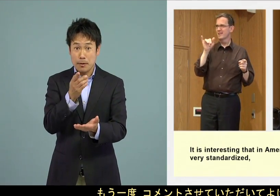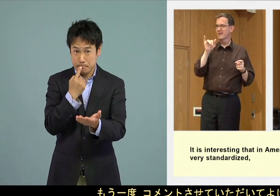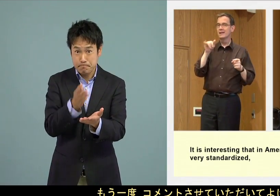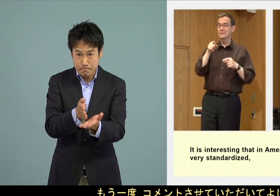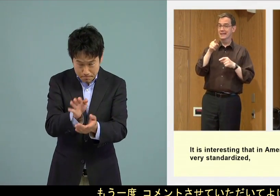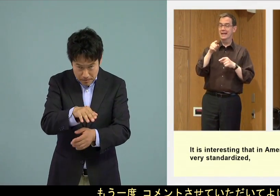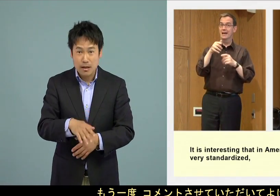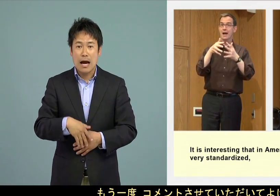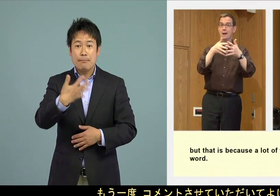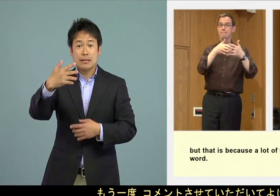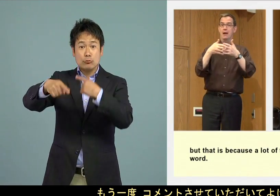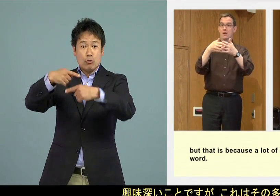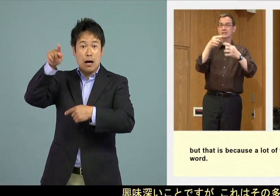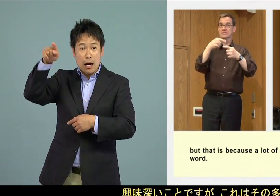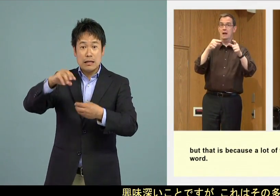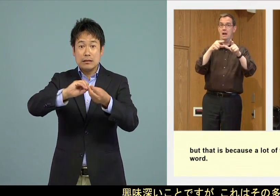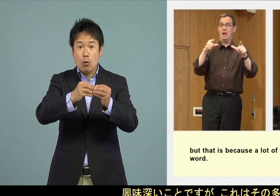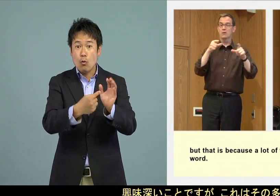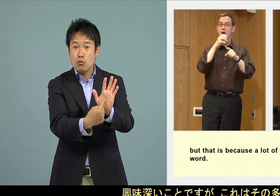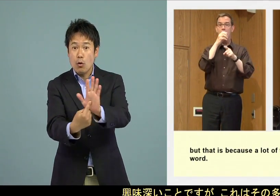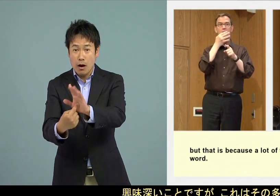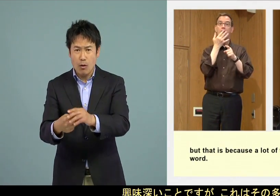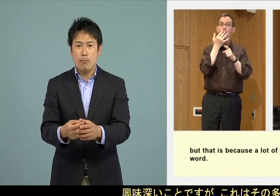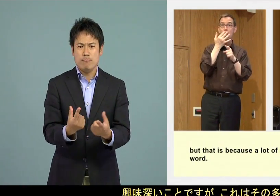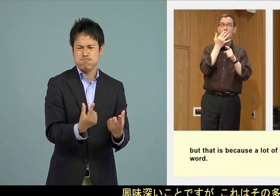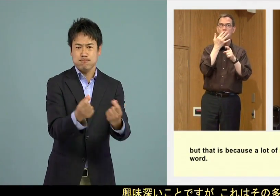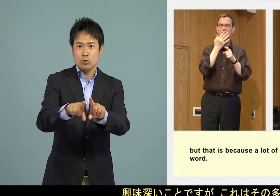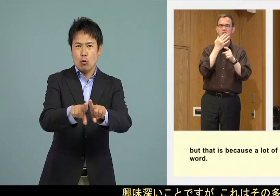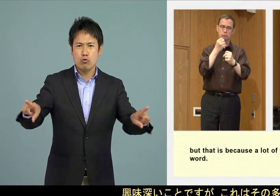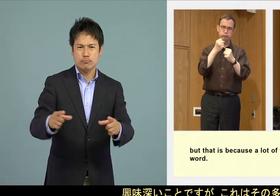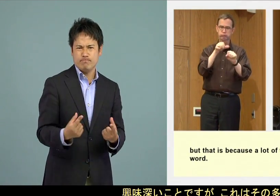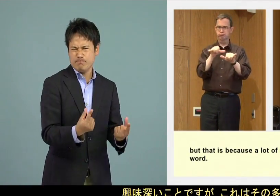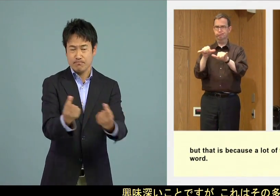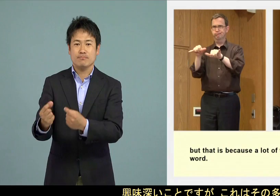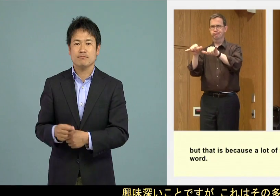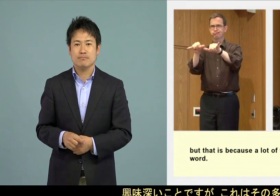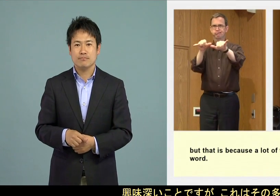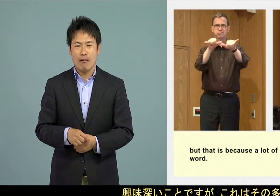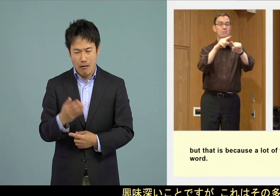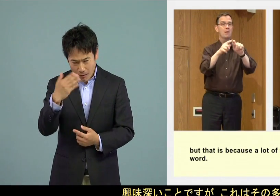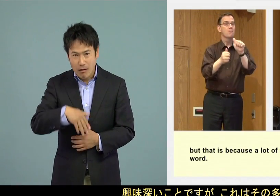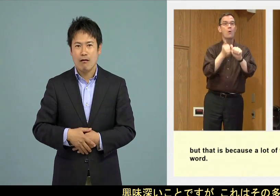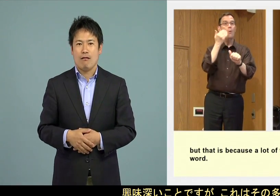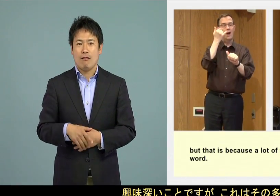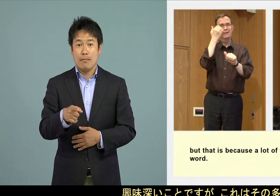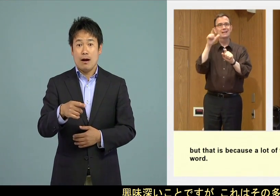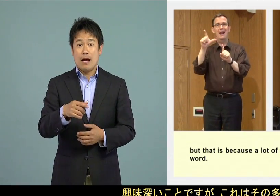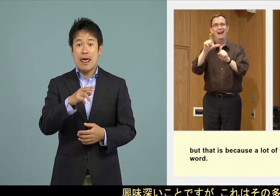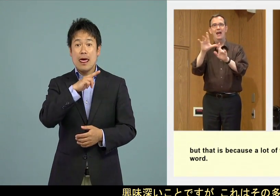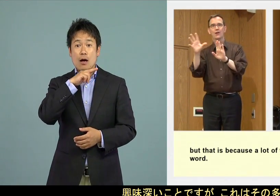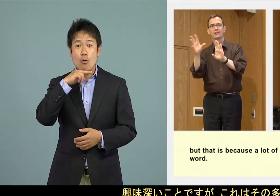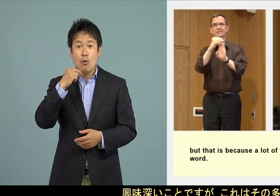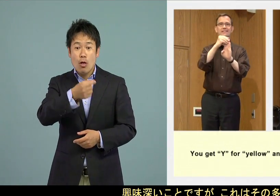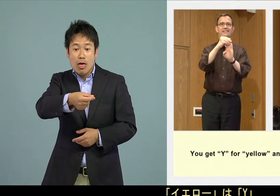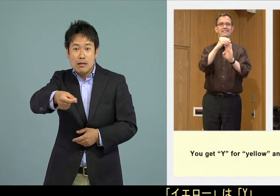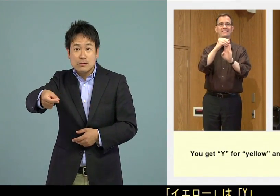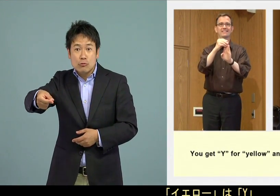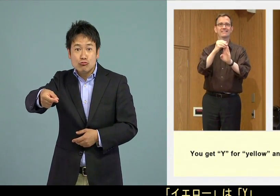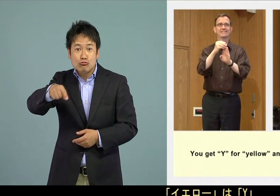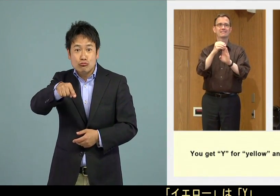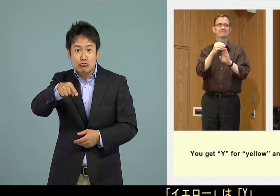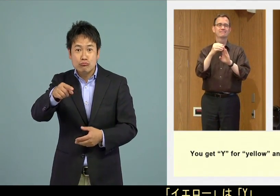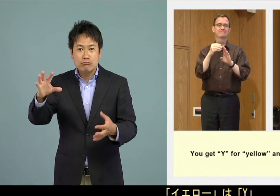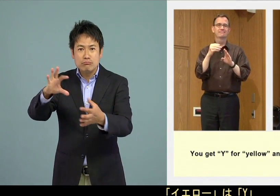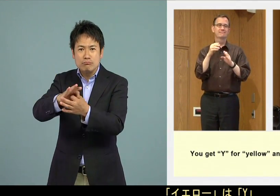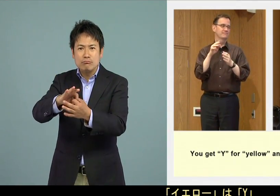colour signs are very standardised, but that's because a lot of them are based on initials of the English word. So